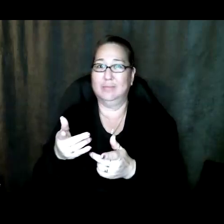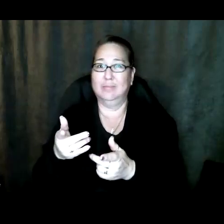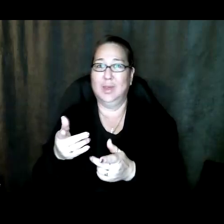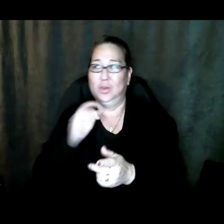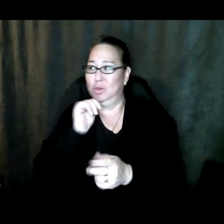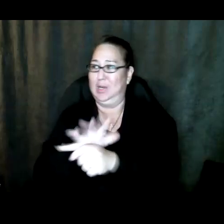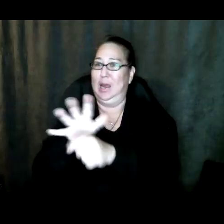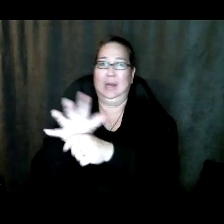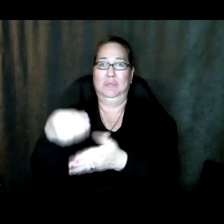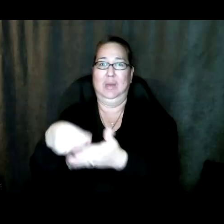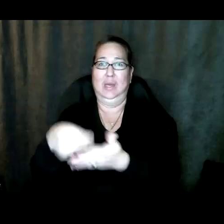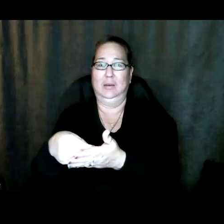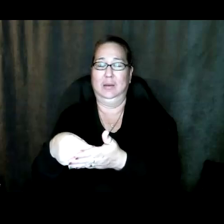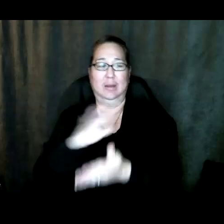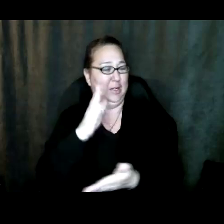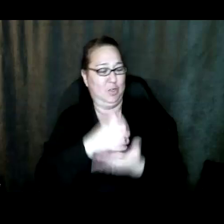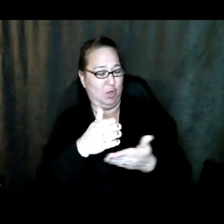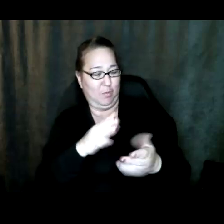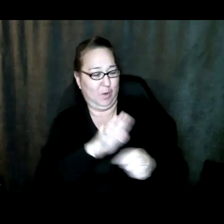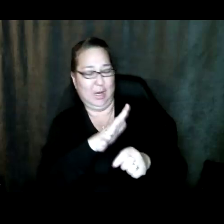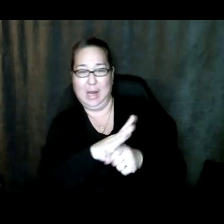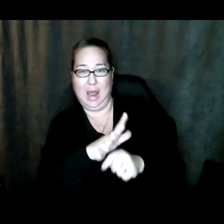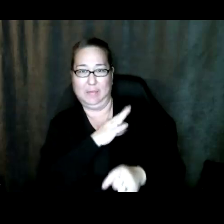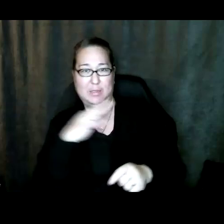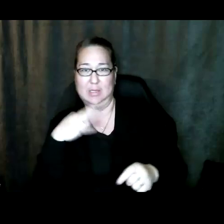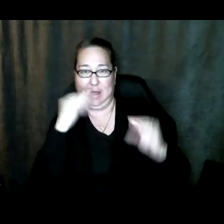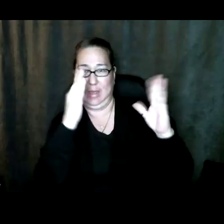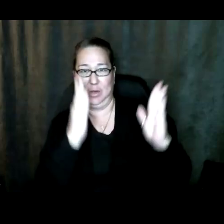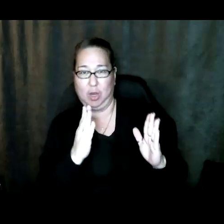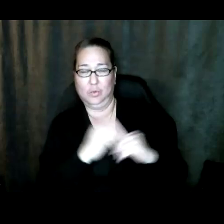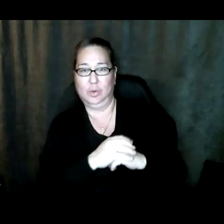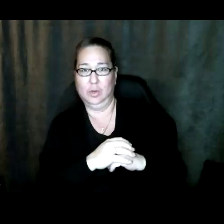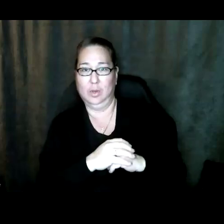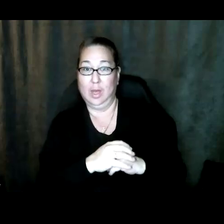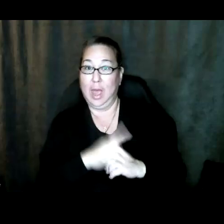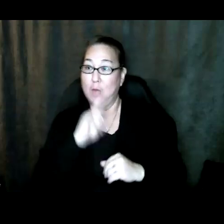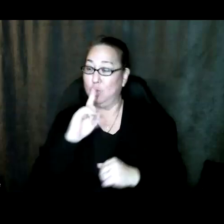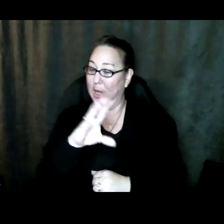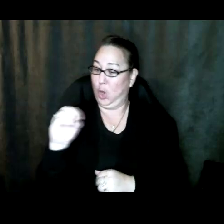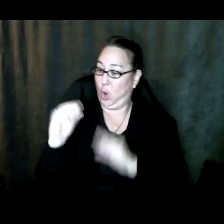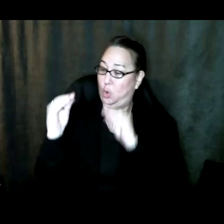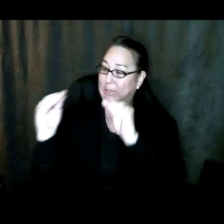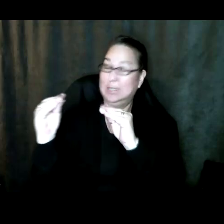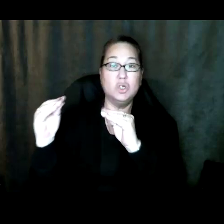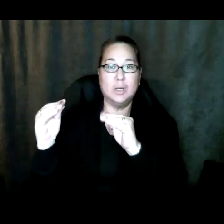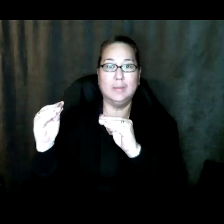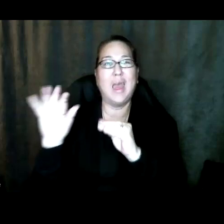never enough money, there's never enough educators, and the golden standard of co-teaching is always a pipe